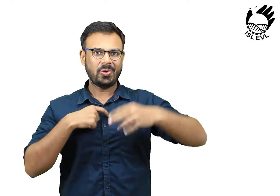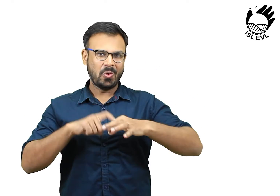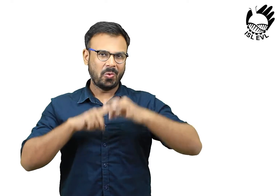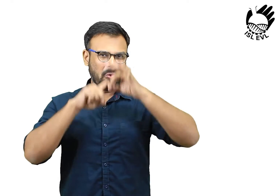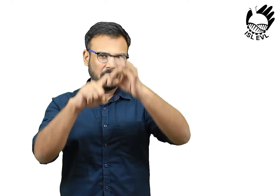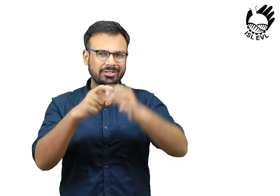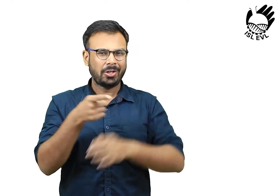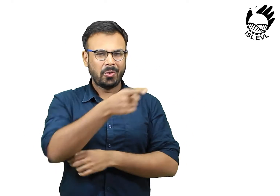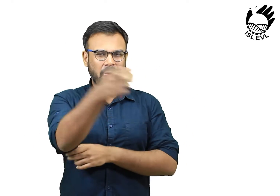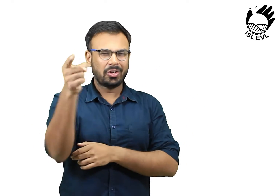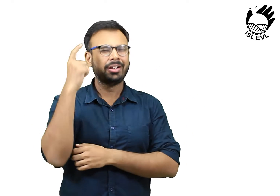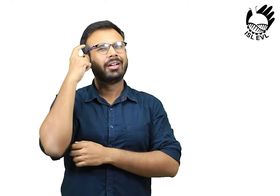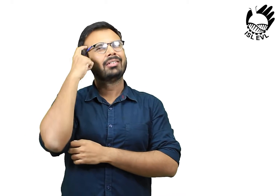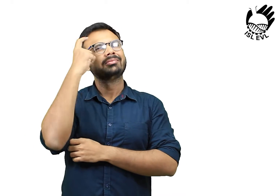in crystalline form.